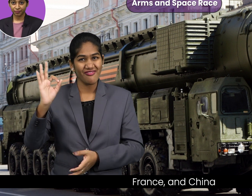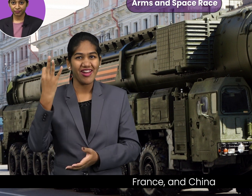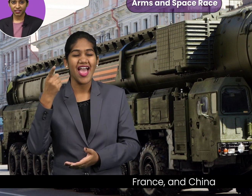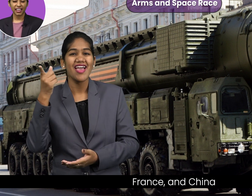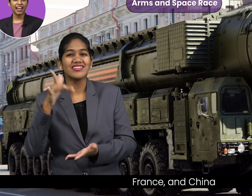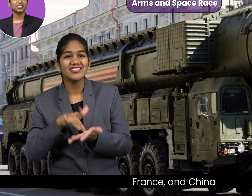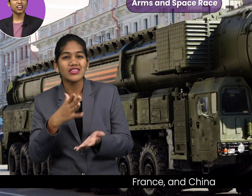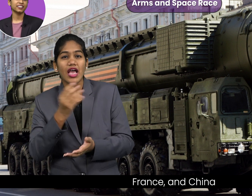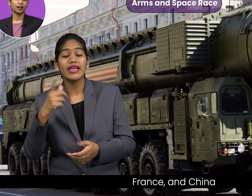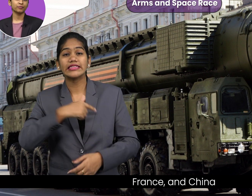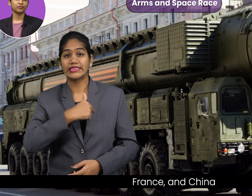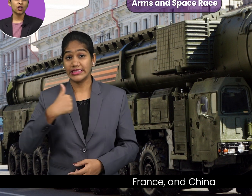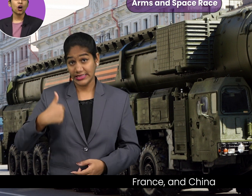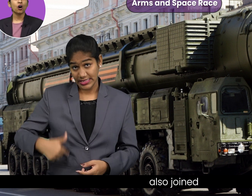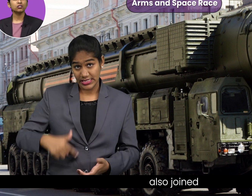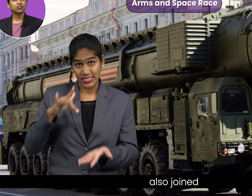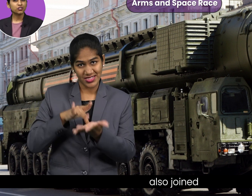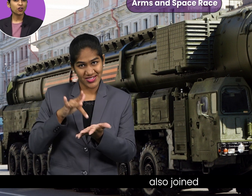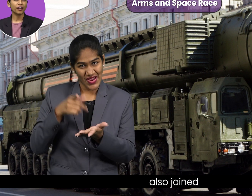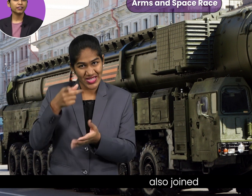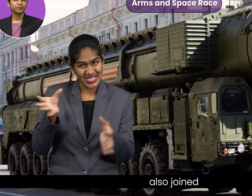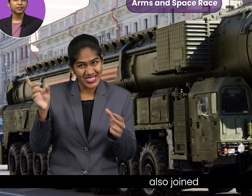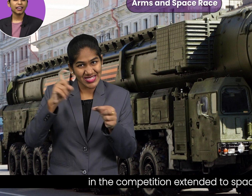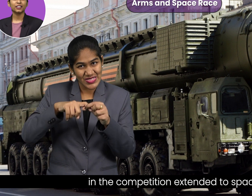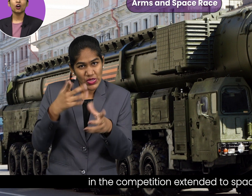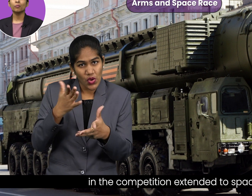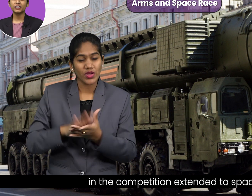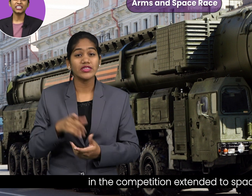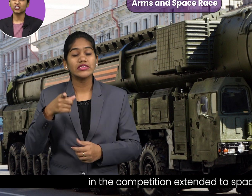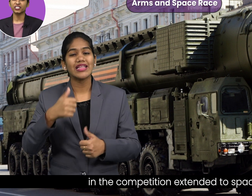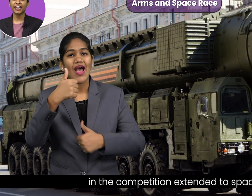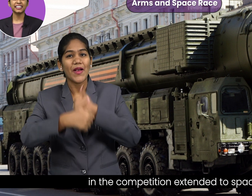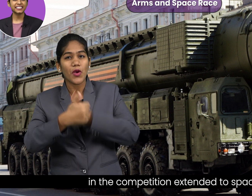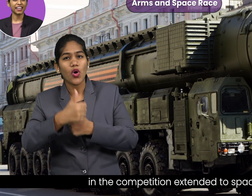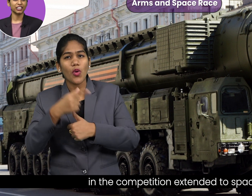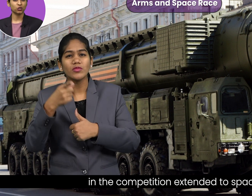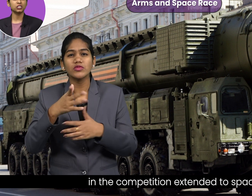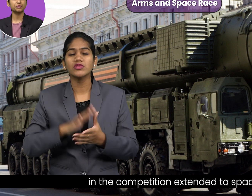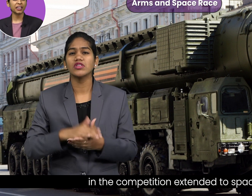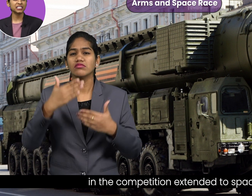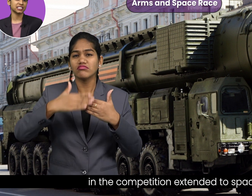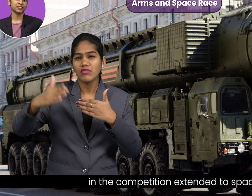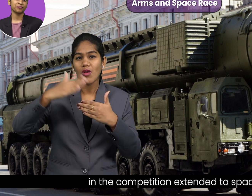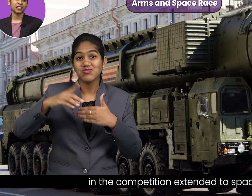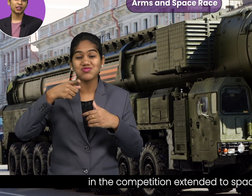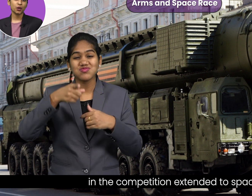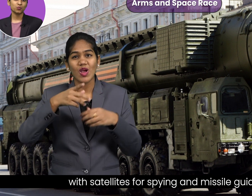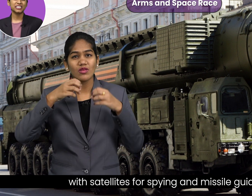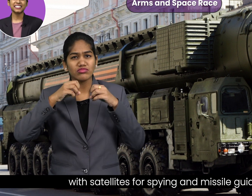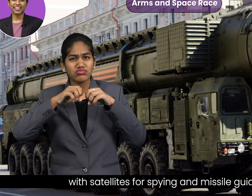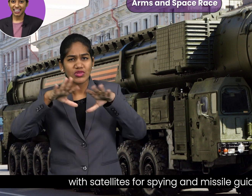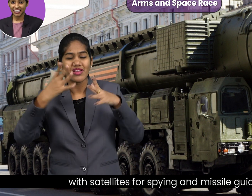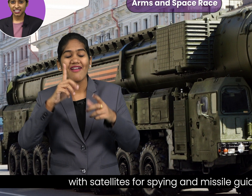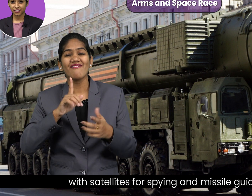France, and China also joined in the competition extended to space